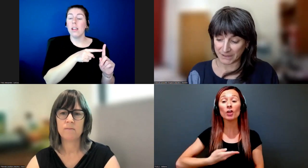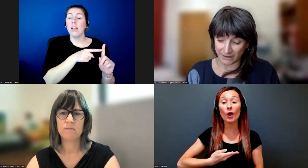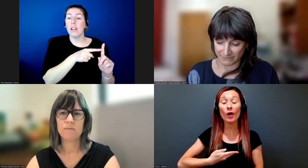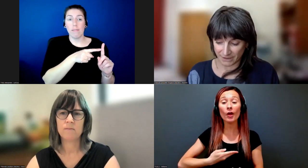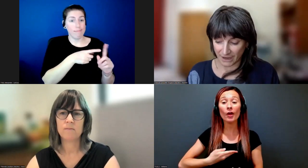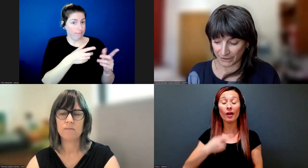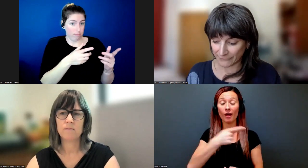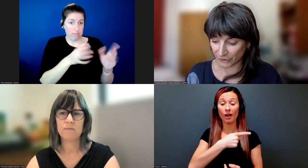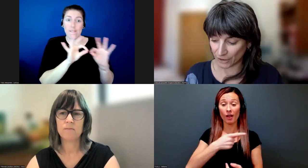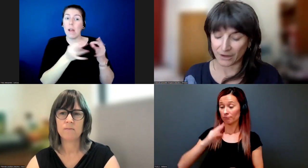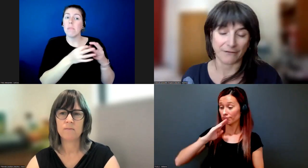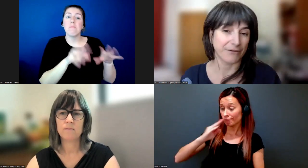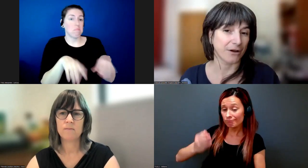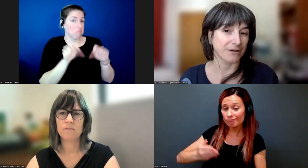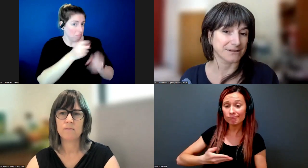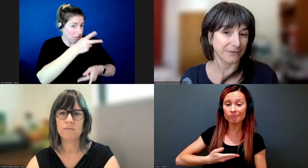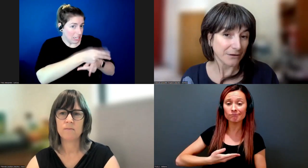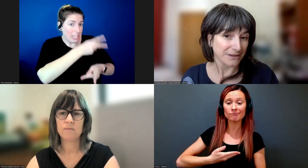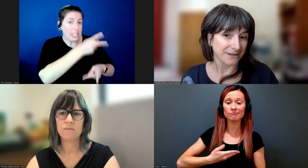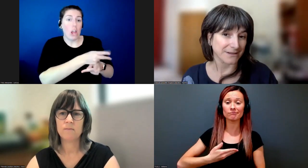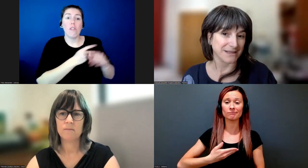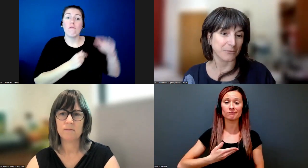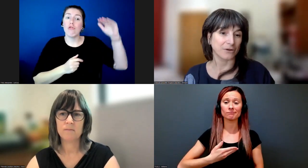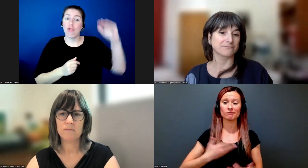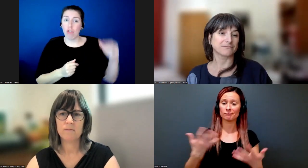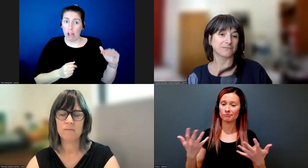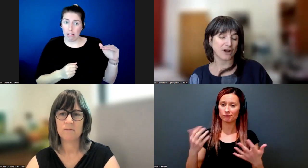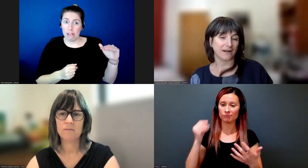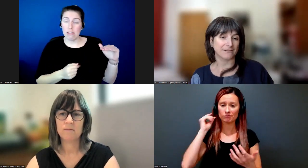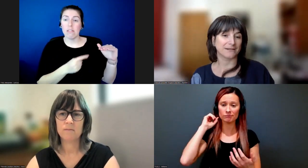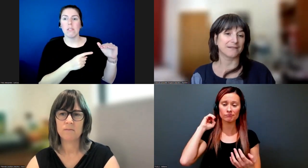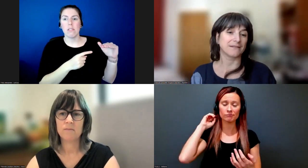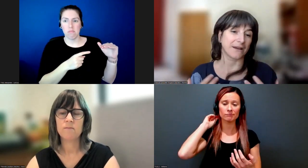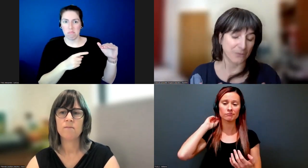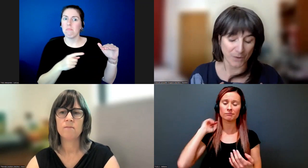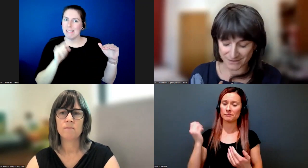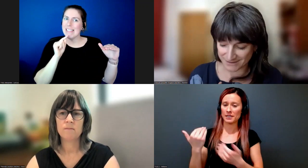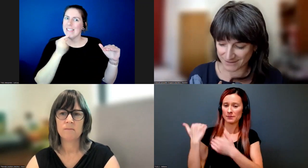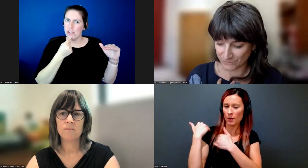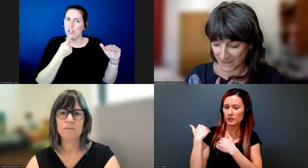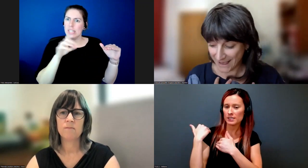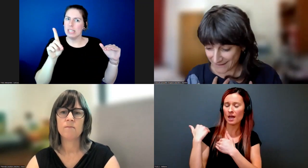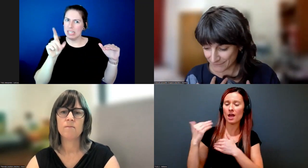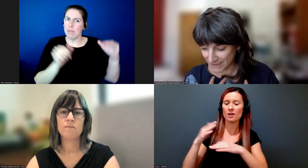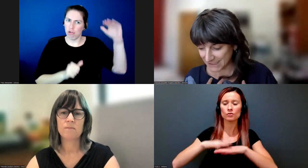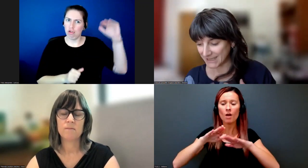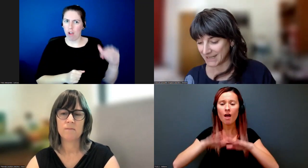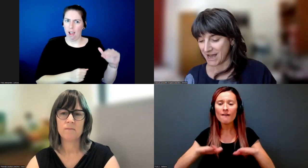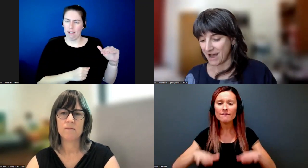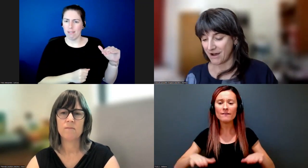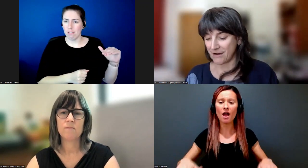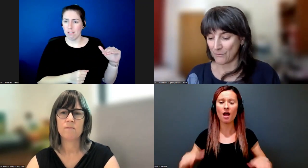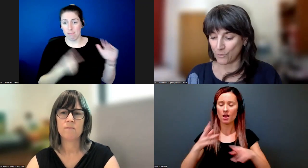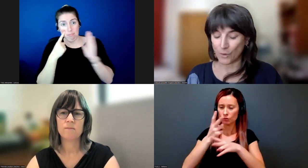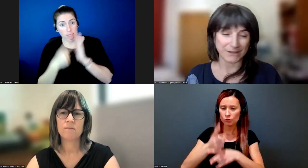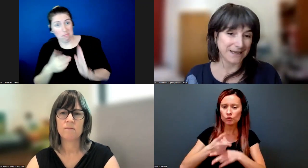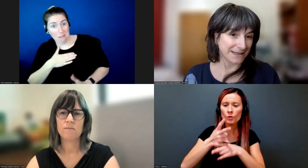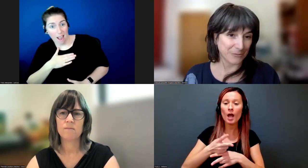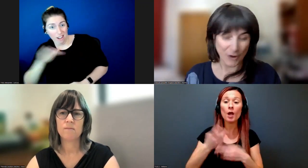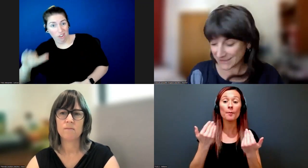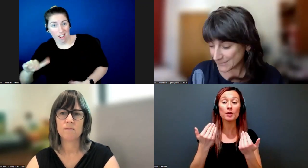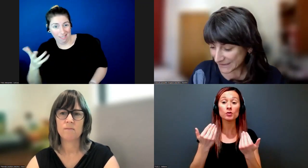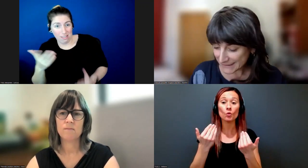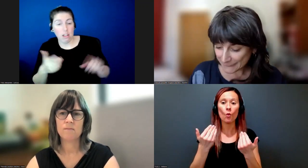to be the caregiver of a severely disabled child like the ones we have, would